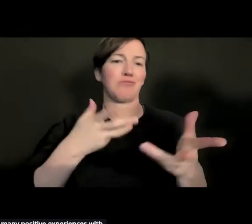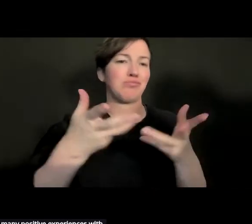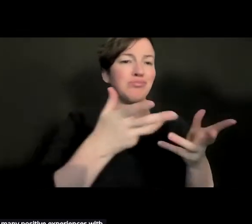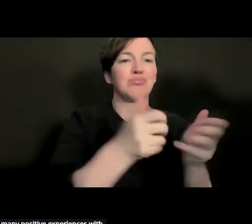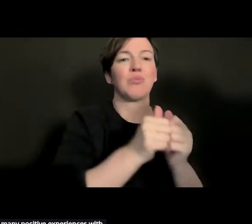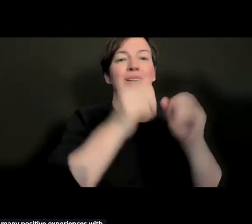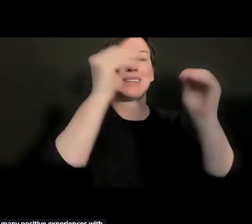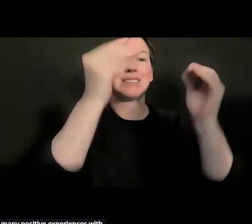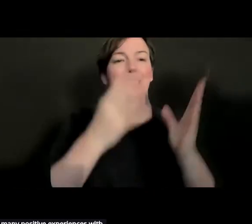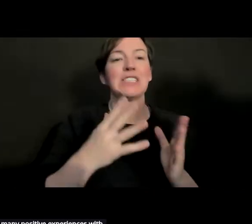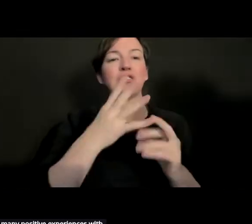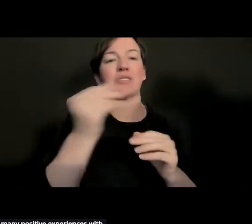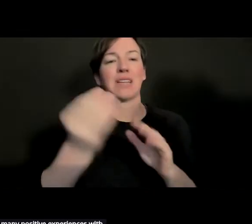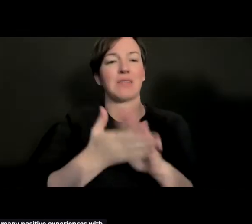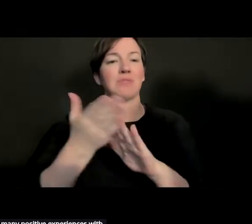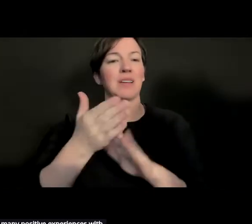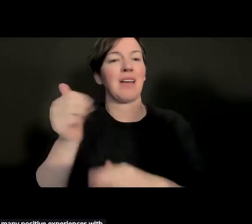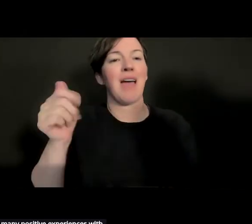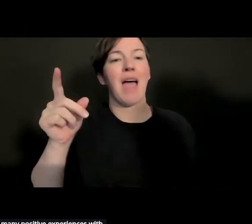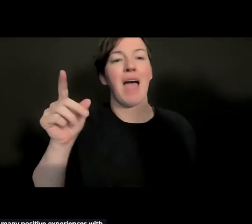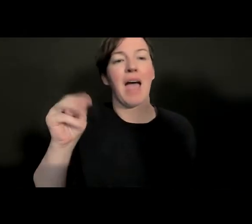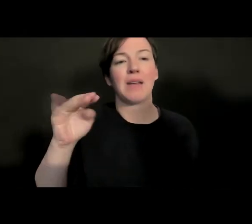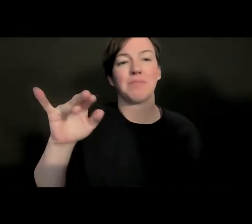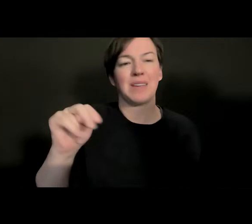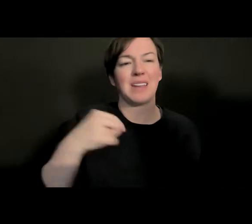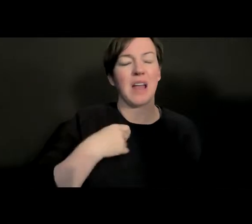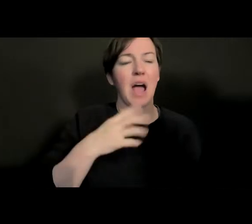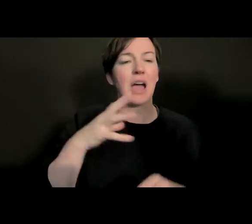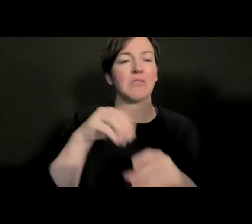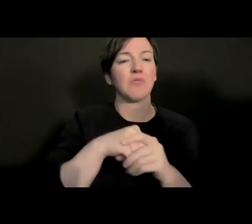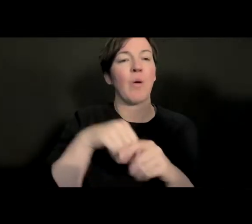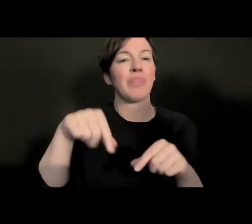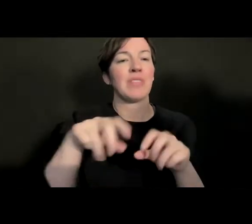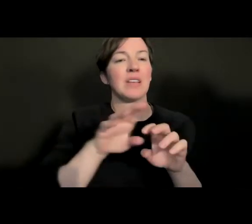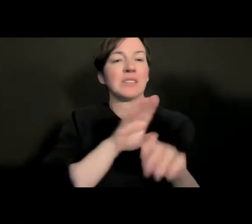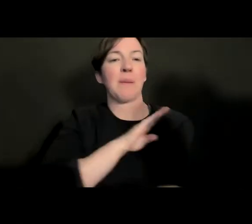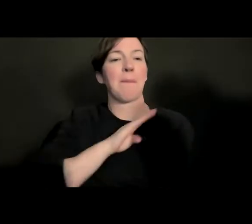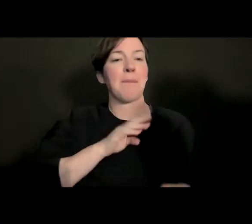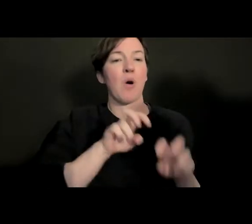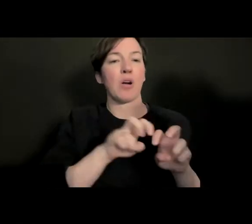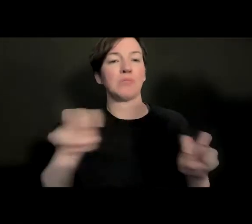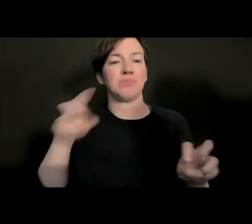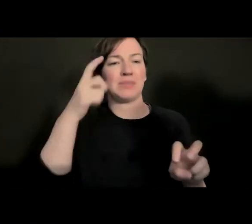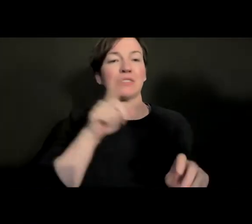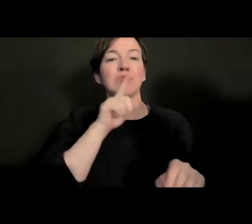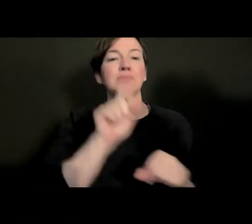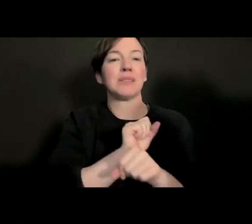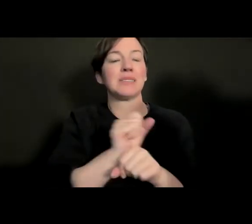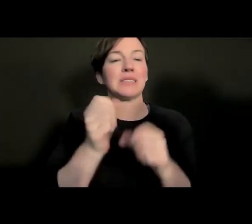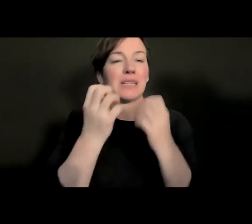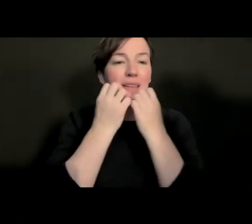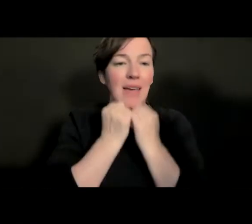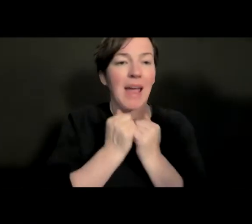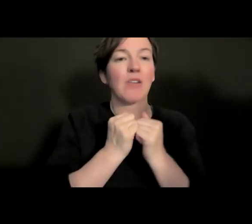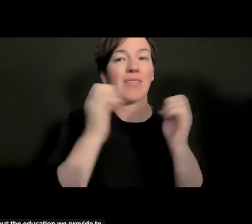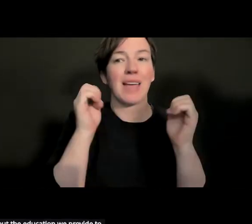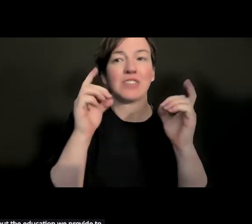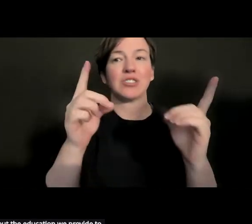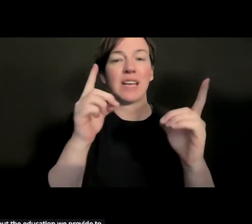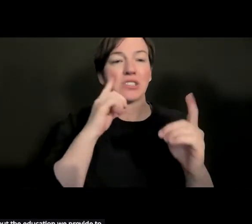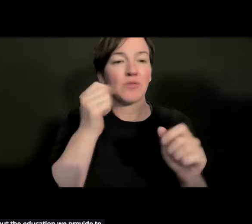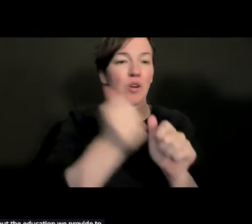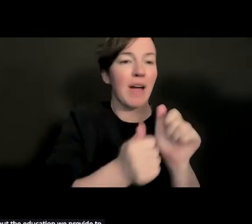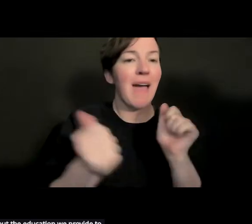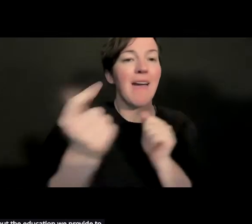administrators. I ran for this board because I sincerely care about the education we provide to every student in this